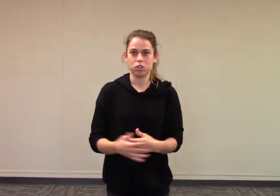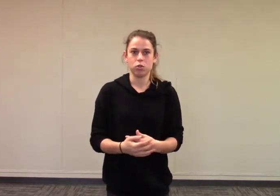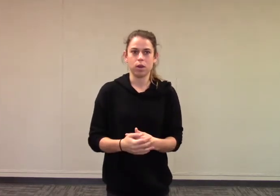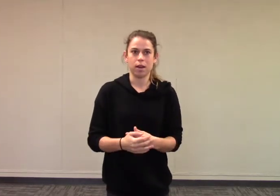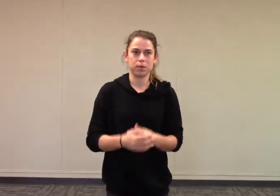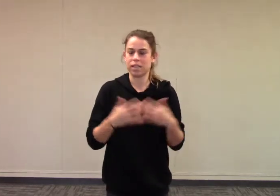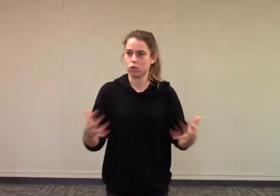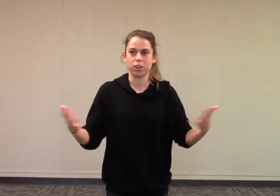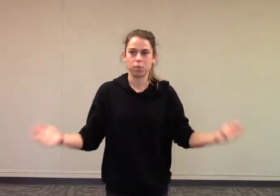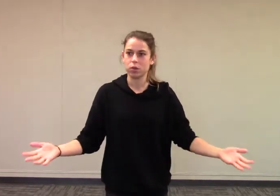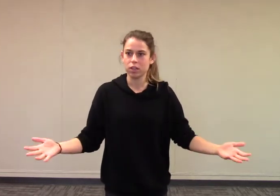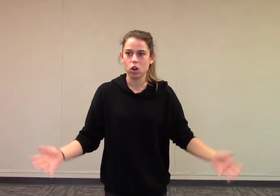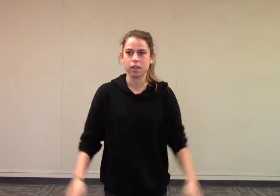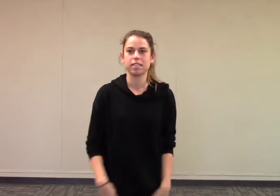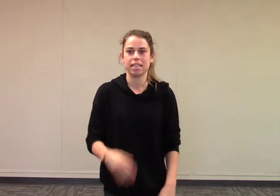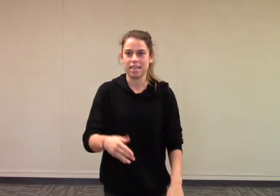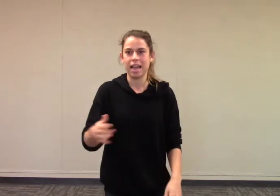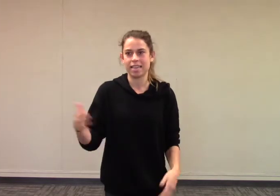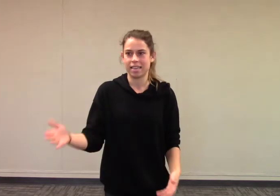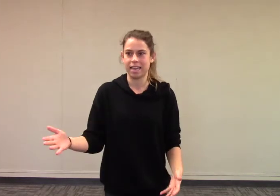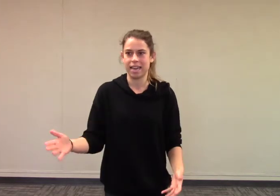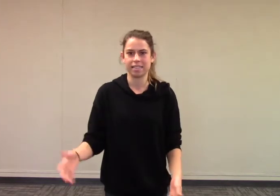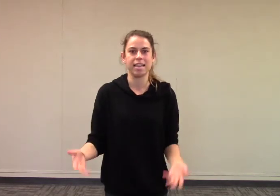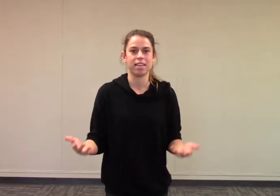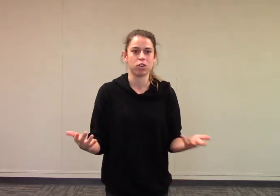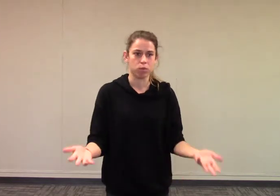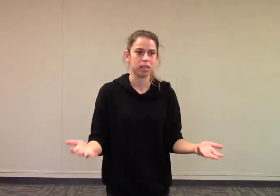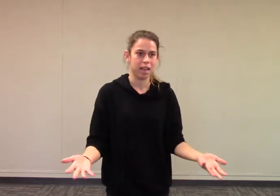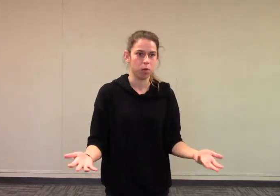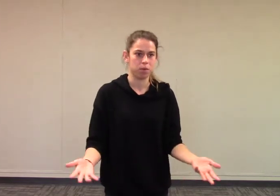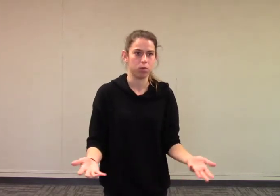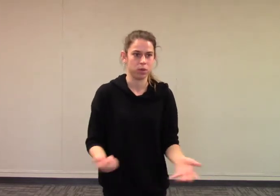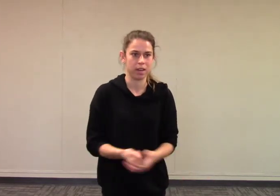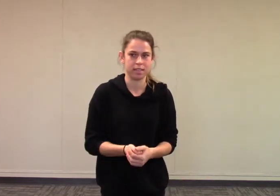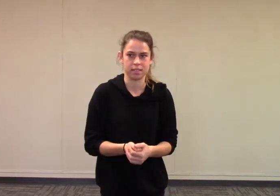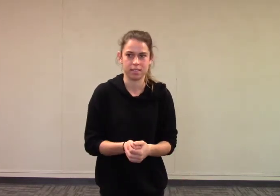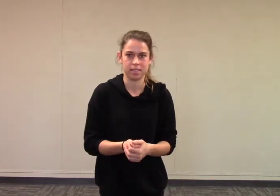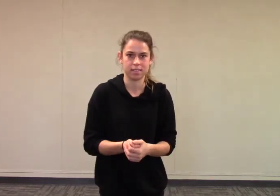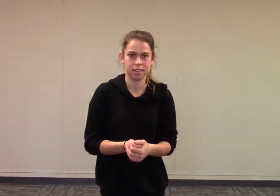to potential therapeutic targets in the IKK cascade that could really help people with Huntington's disease.